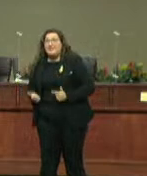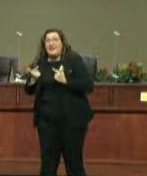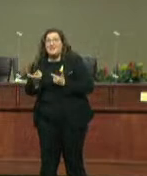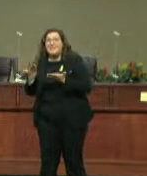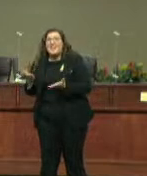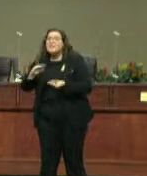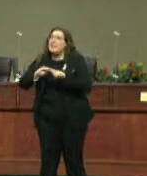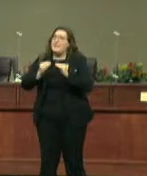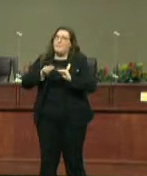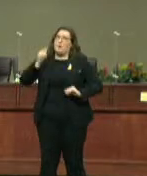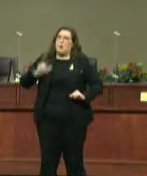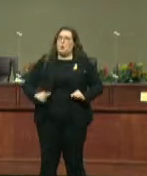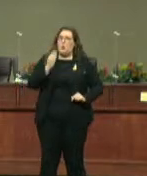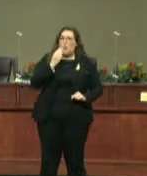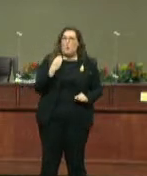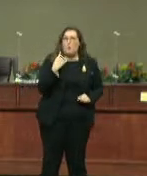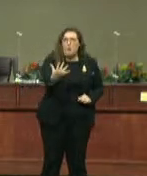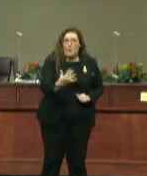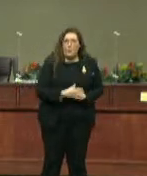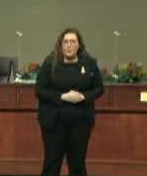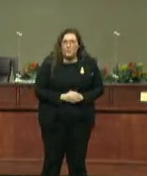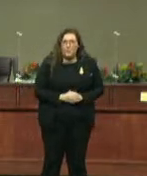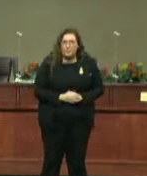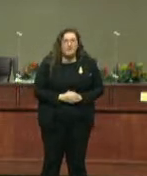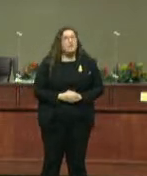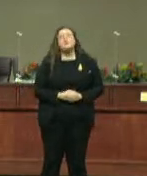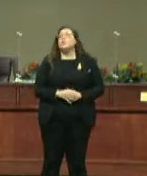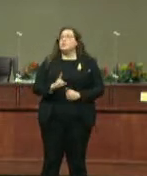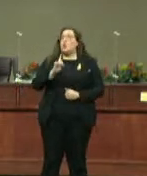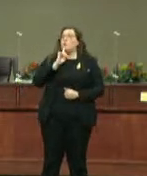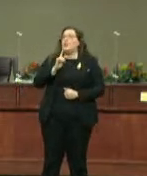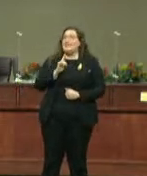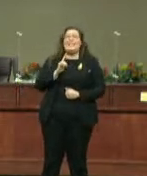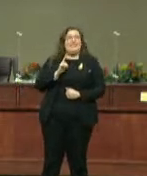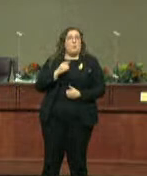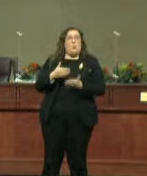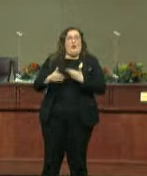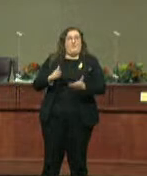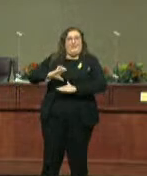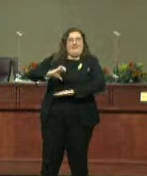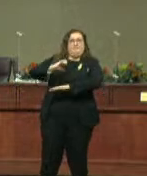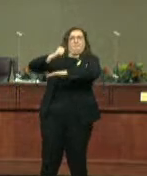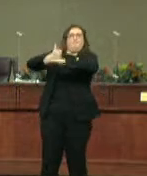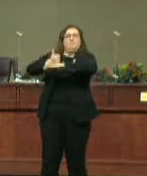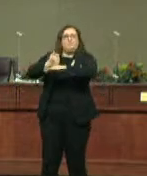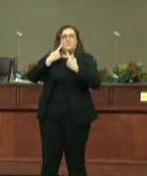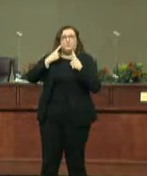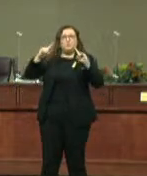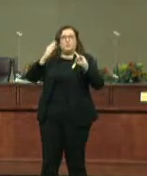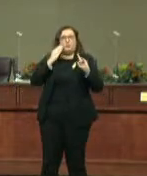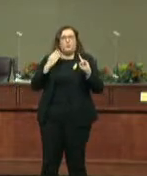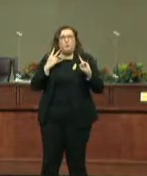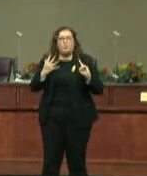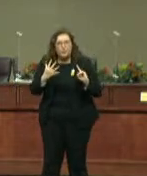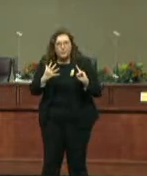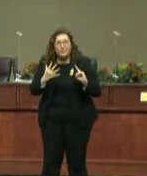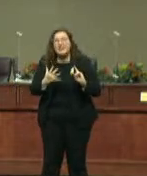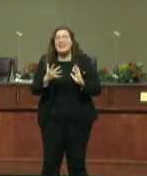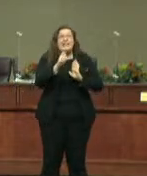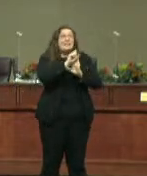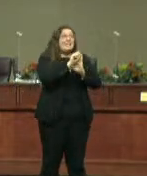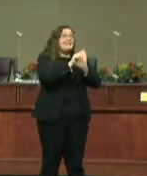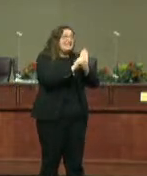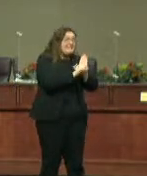infection. So there are steps and measures that are working. And remember, there was a time where the state and now